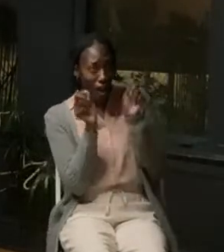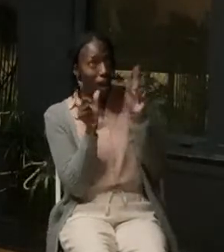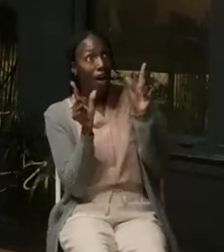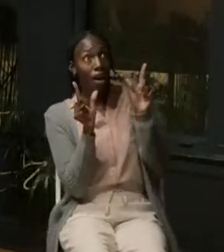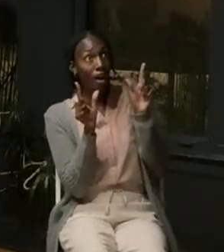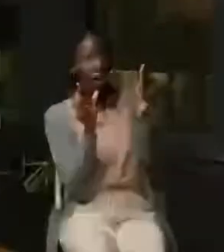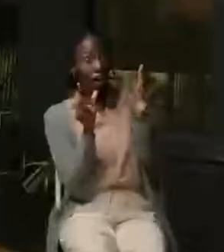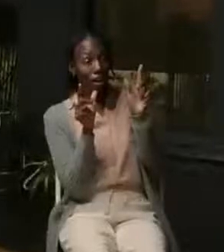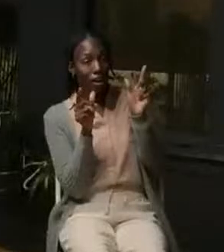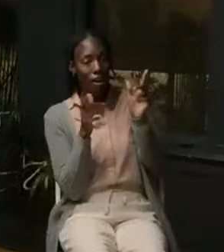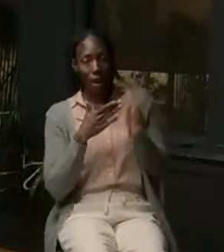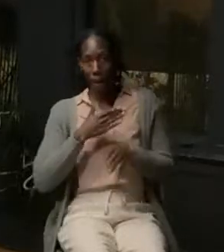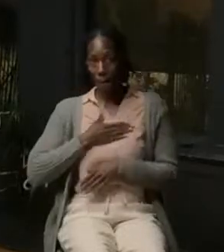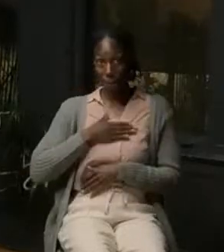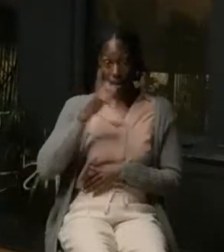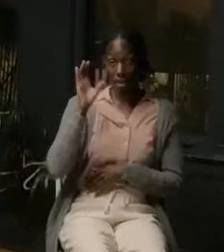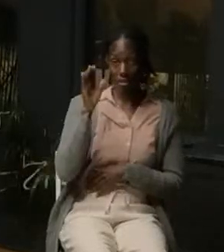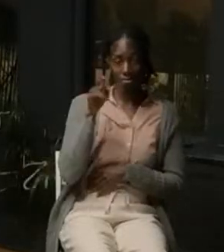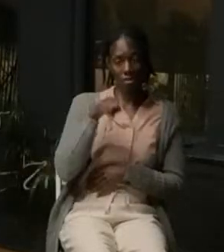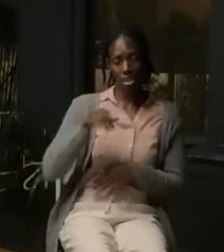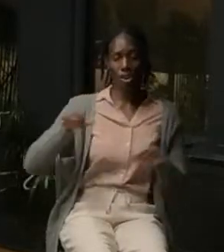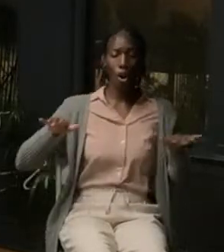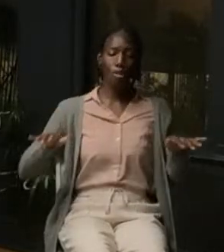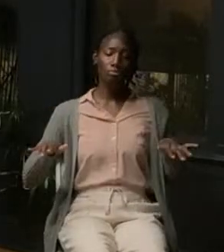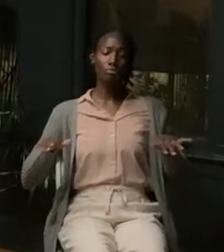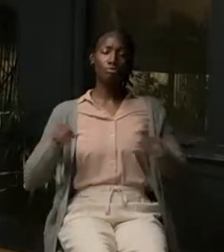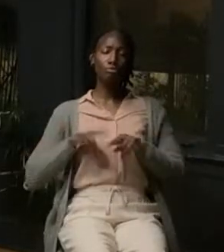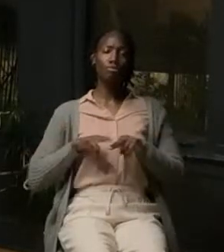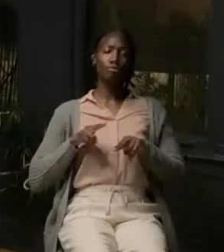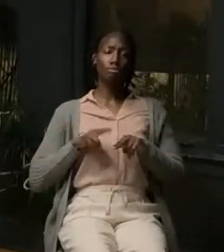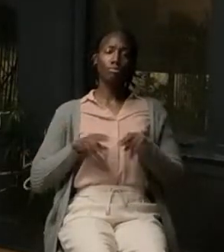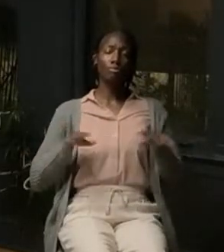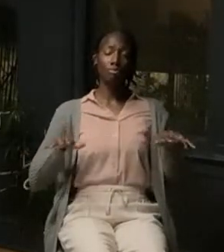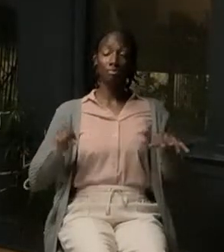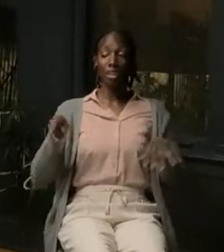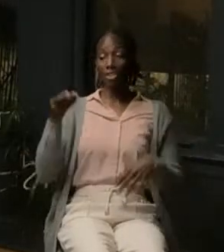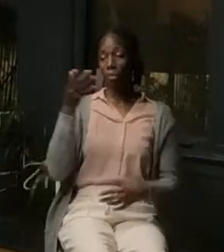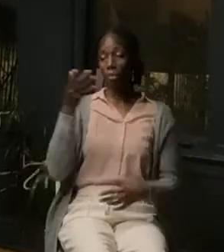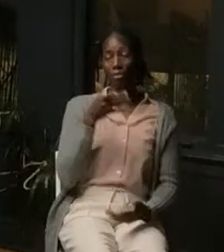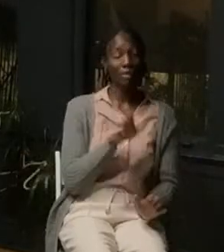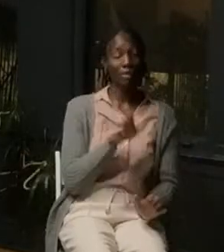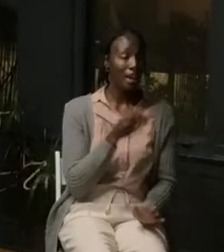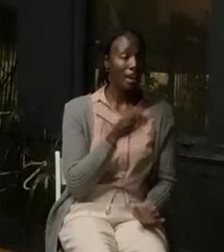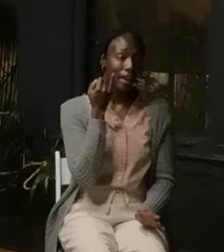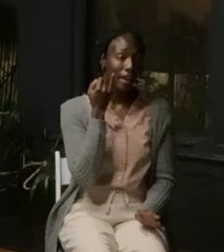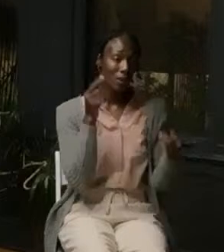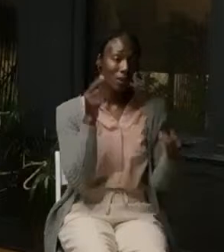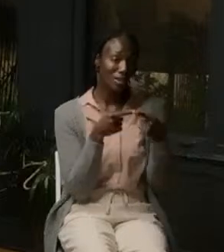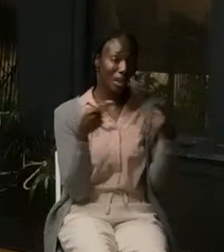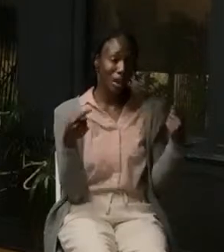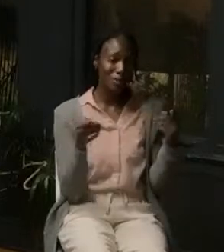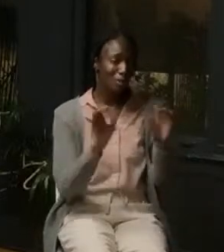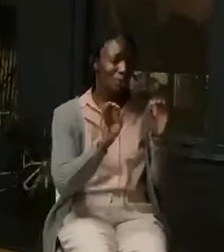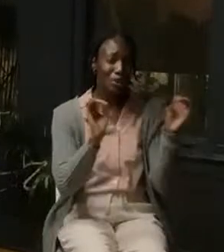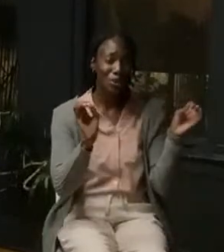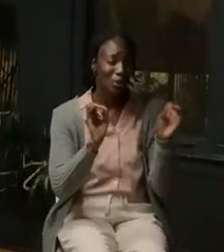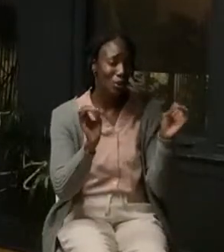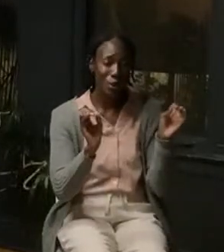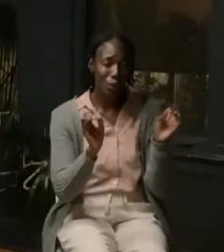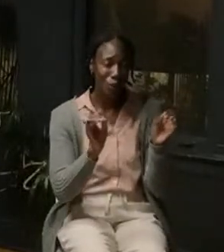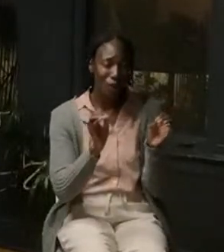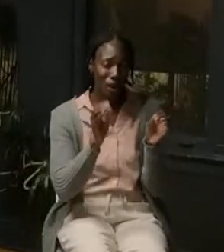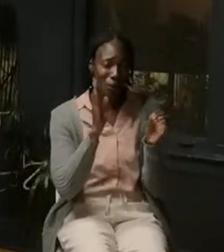My cousin is an armchair. He gonna tell me, had it been the other way around, nobody would be